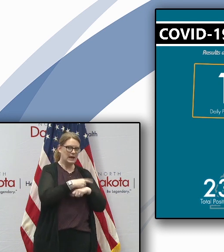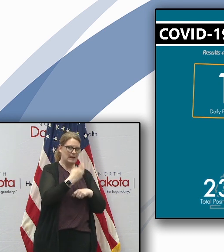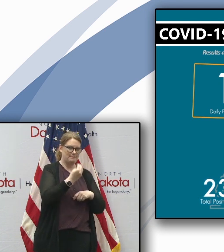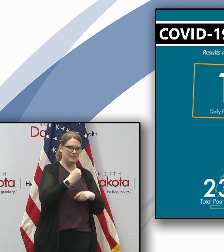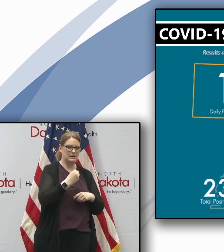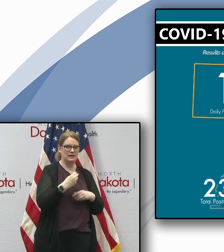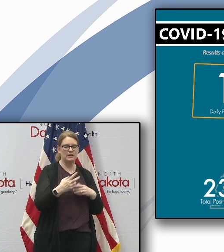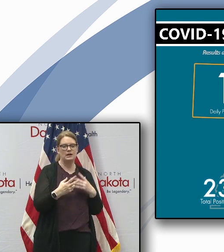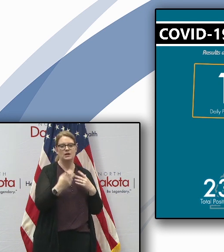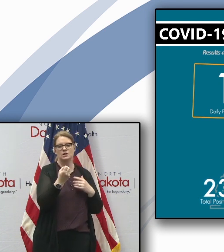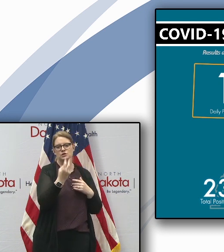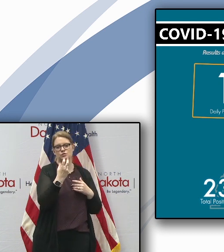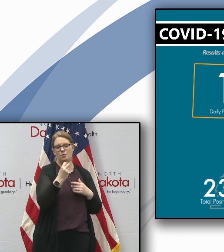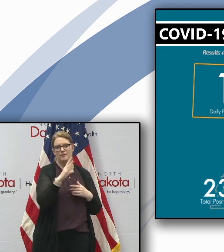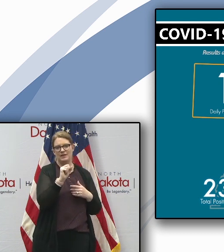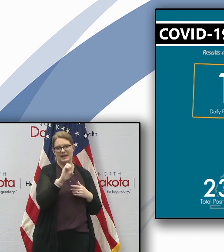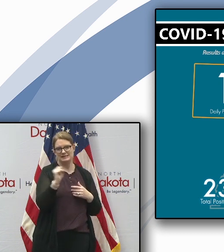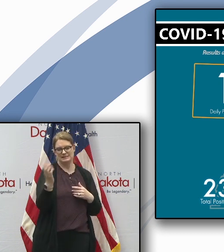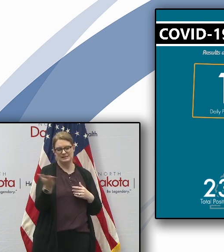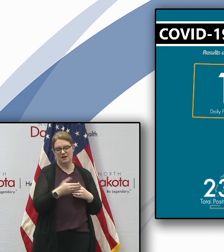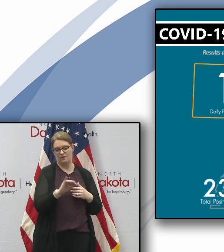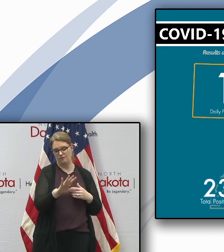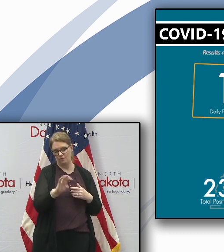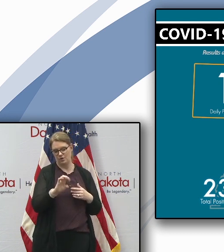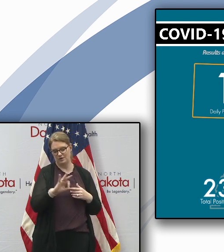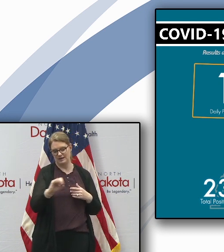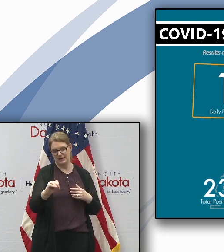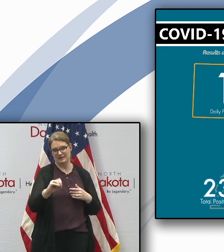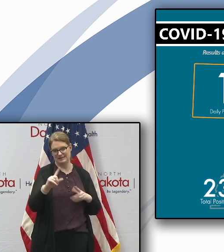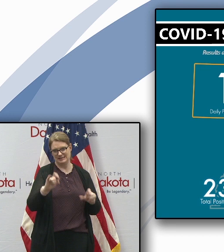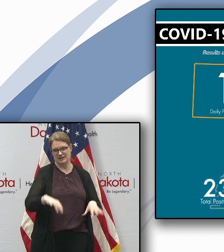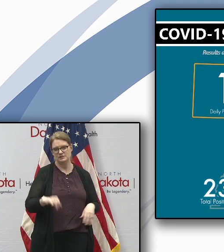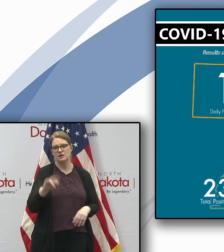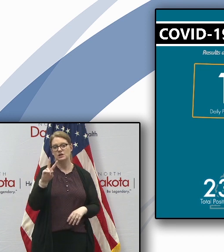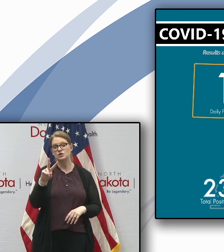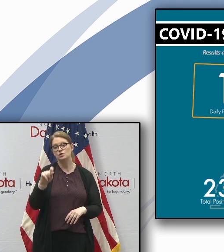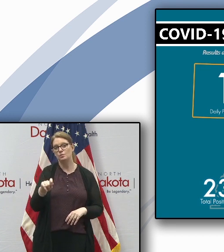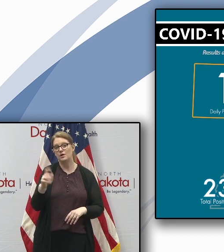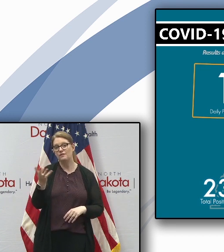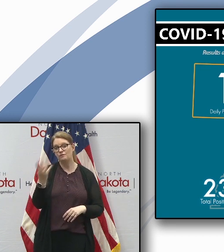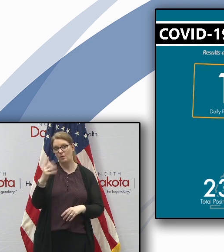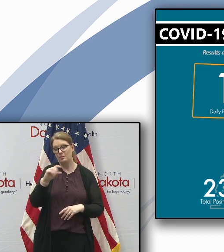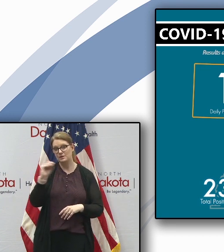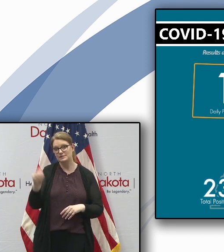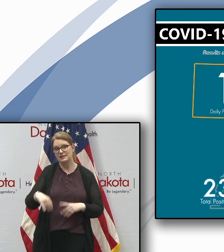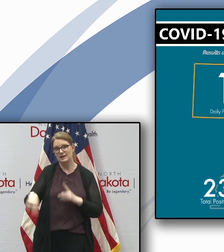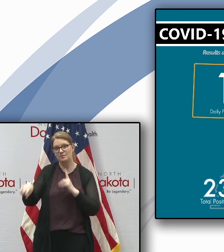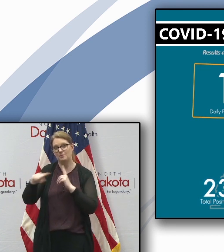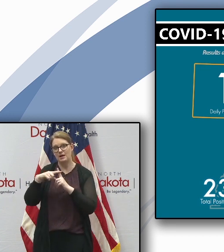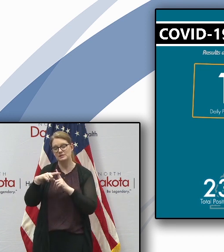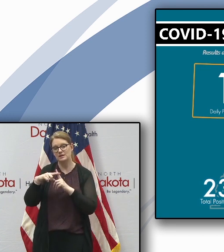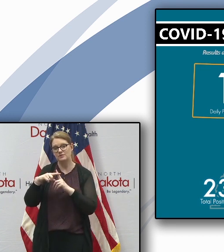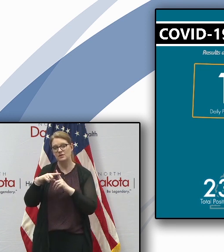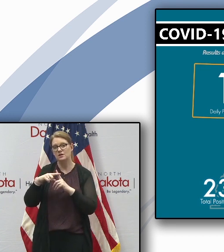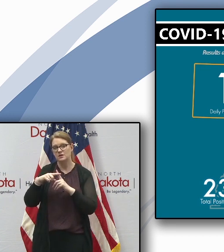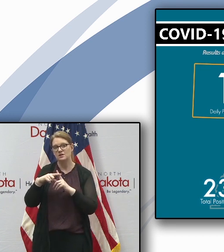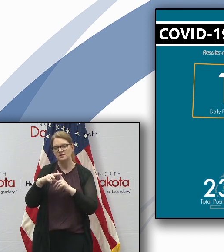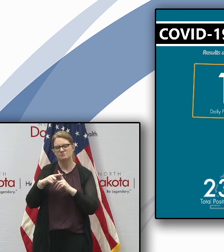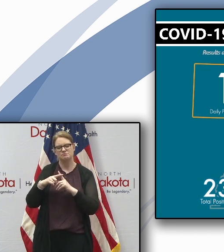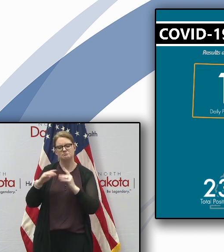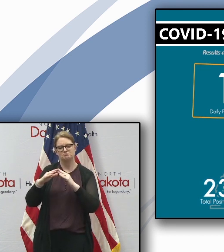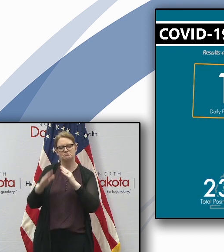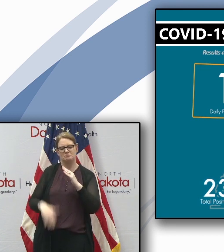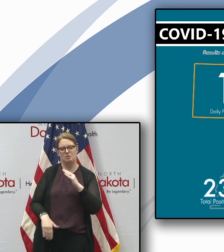new cases out of 490 tests. That's a 2.4% positive rate. That's actually below our